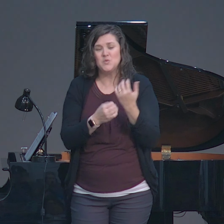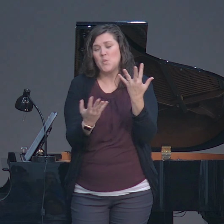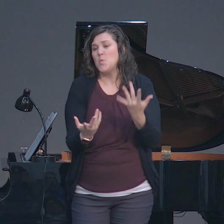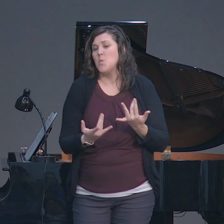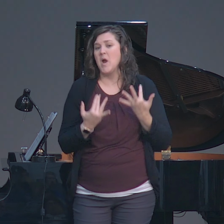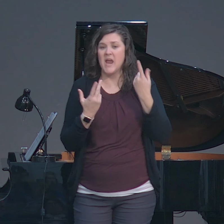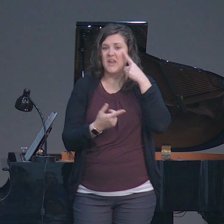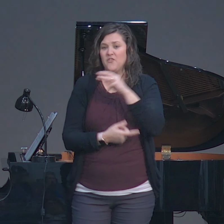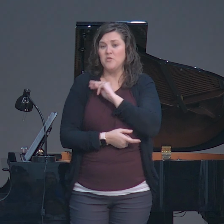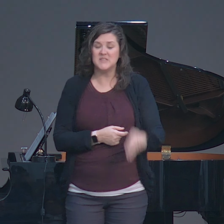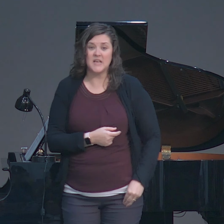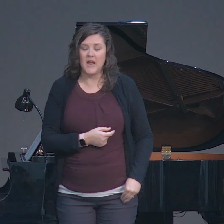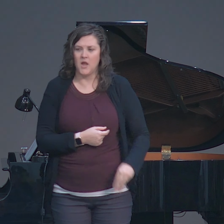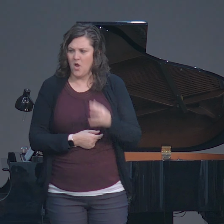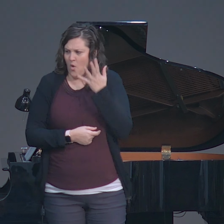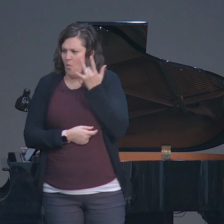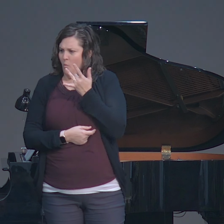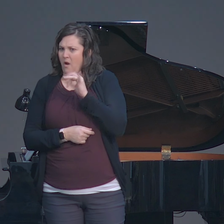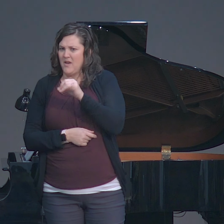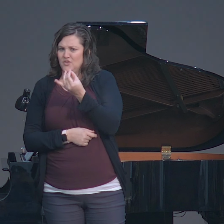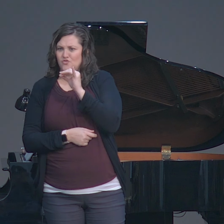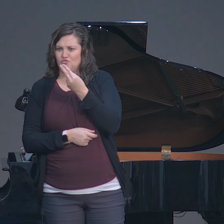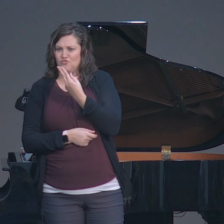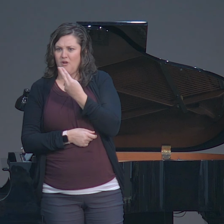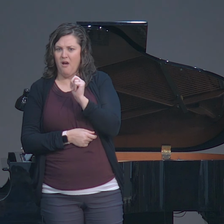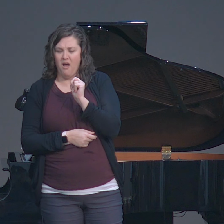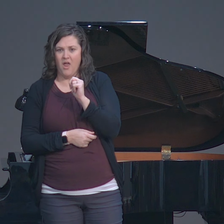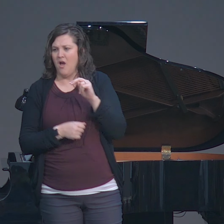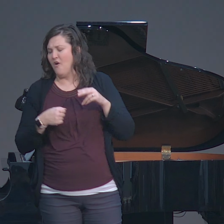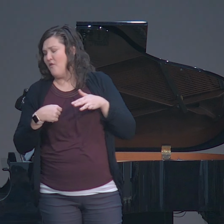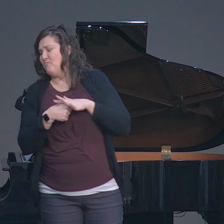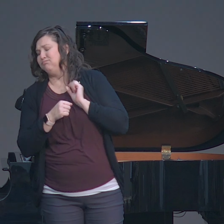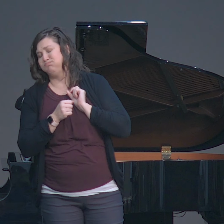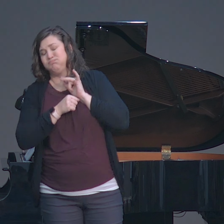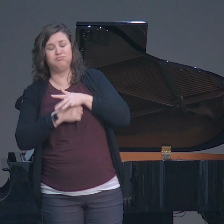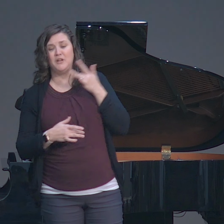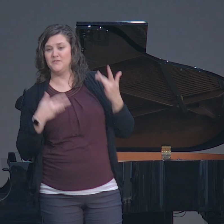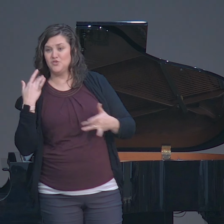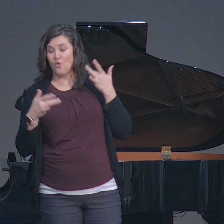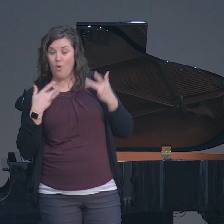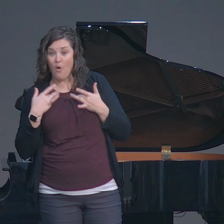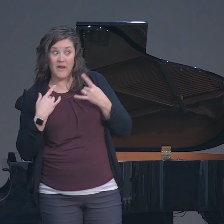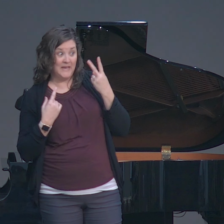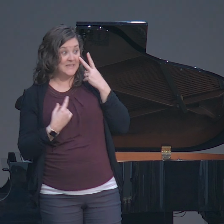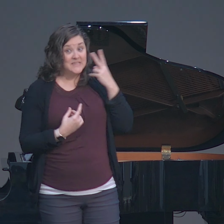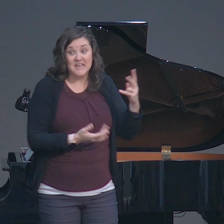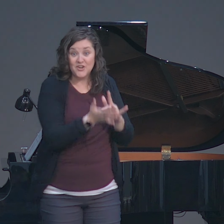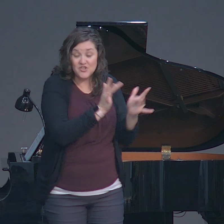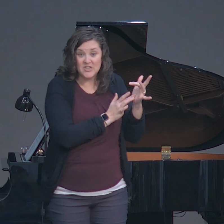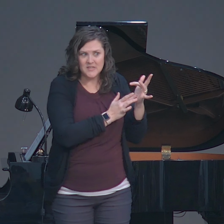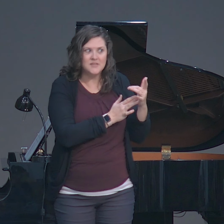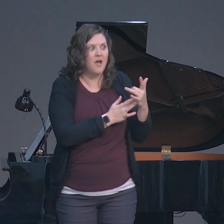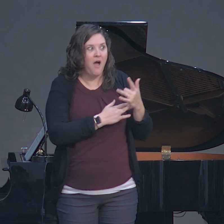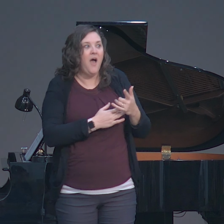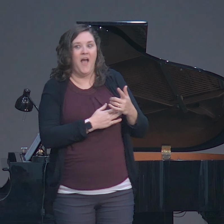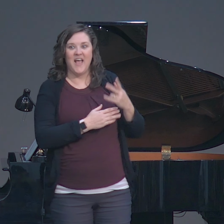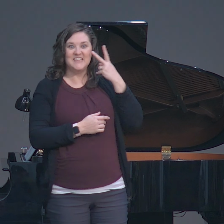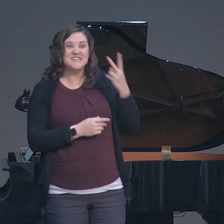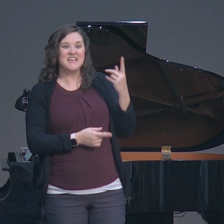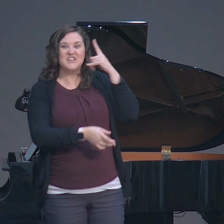John full of joy over the presence of the bridegroom? Because the faithfulness of God is on display in the coming of